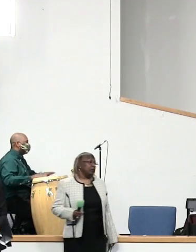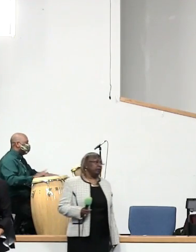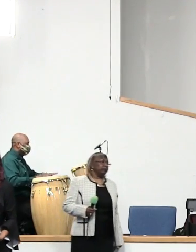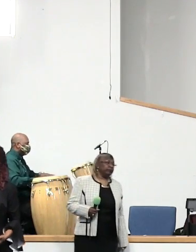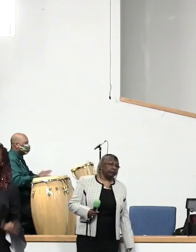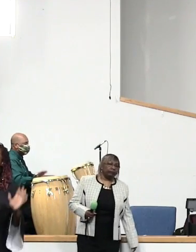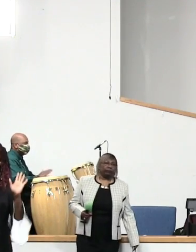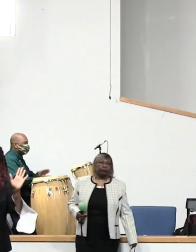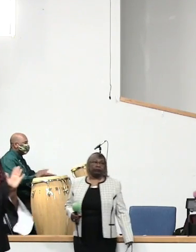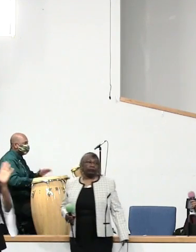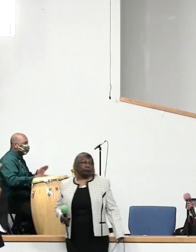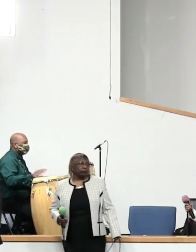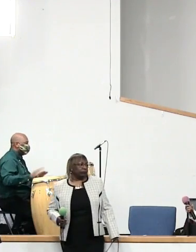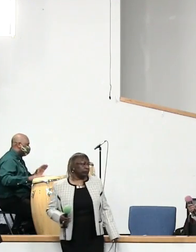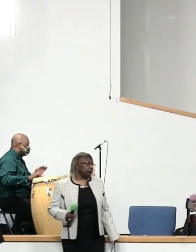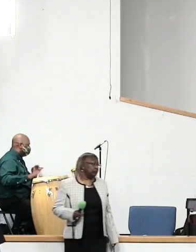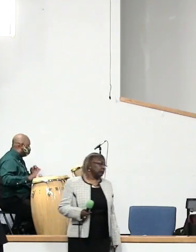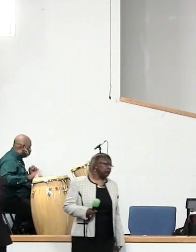It's